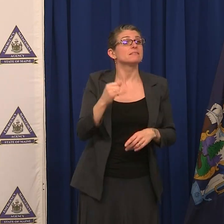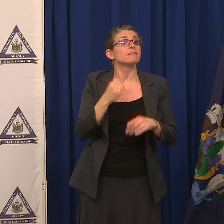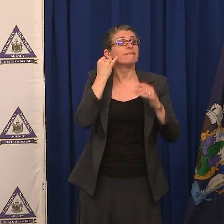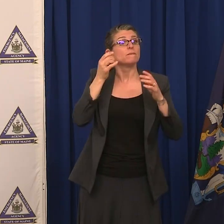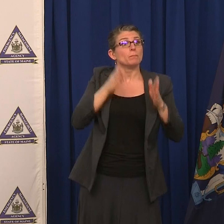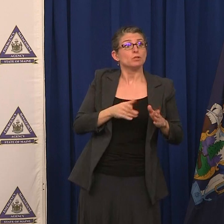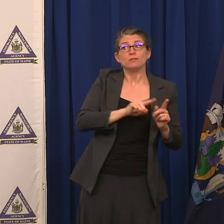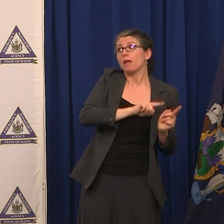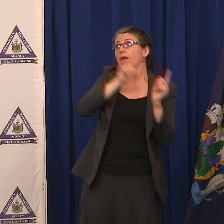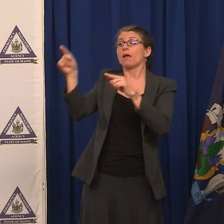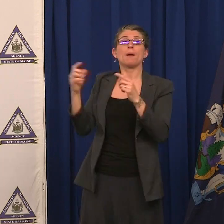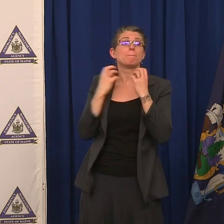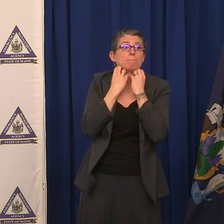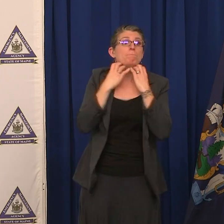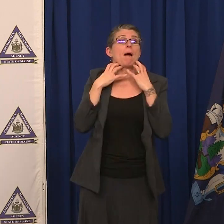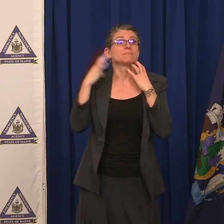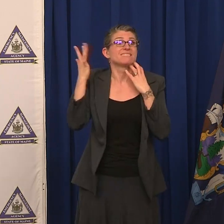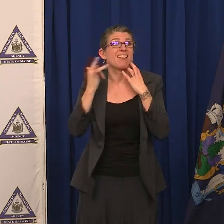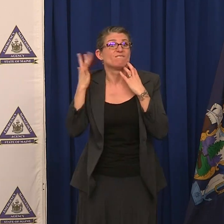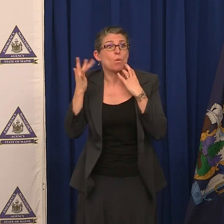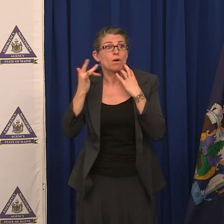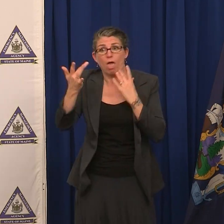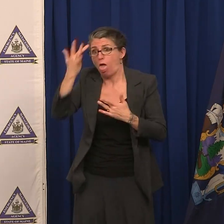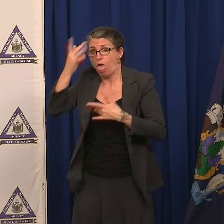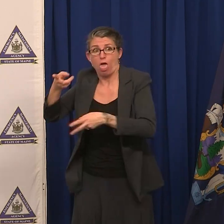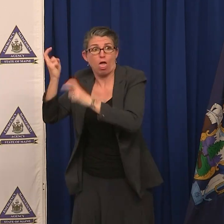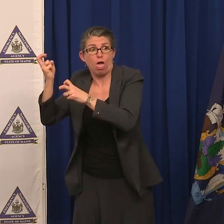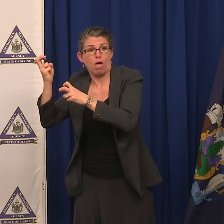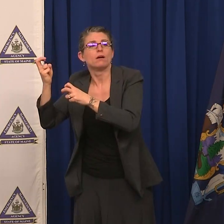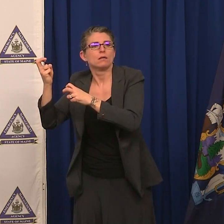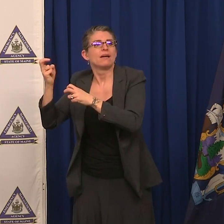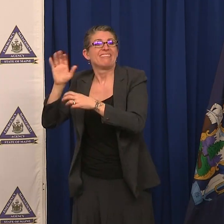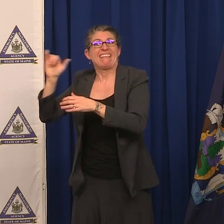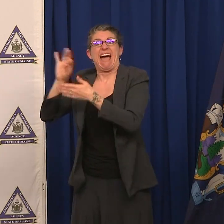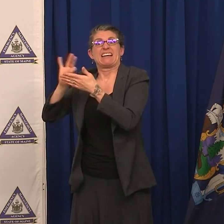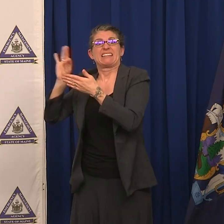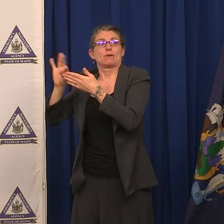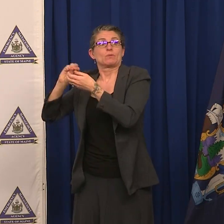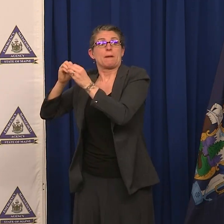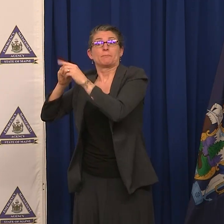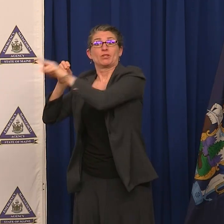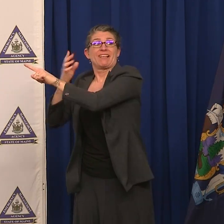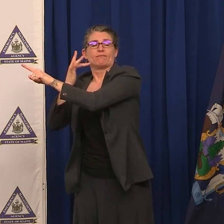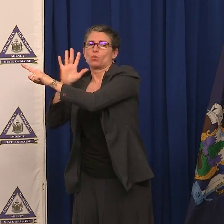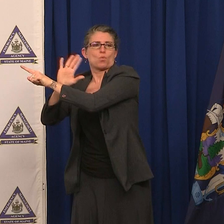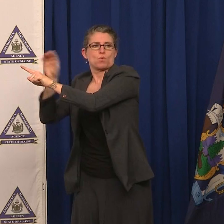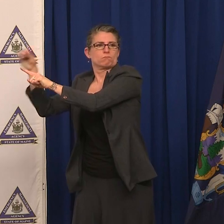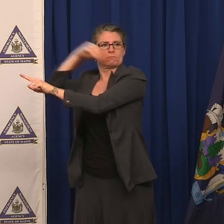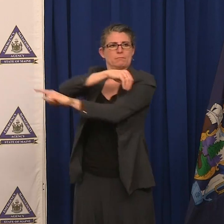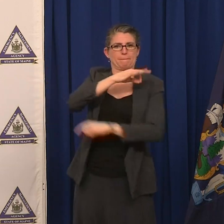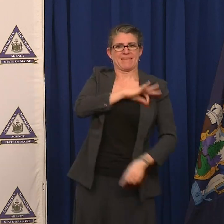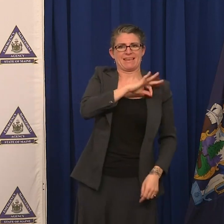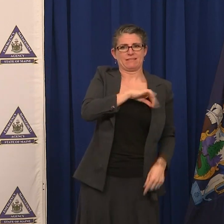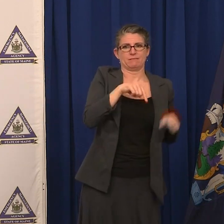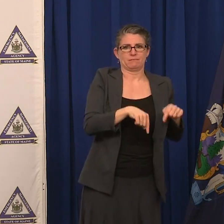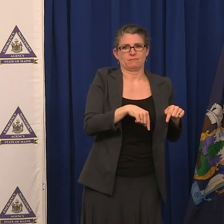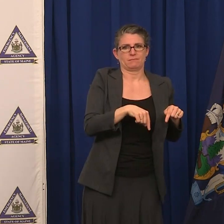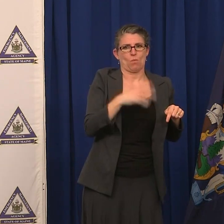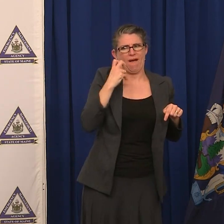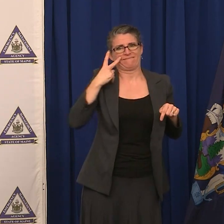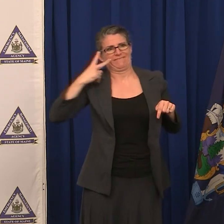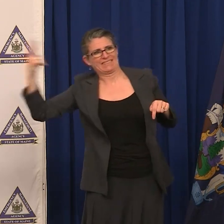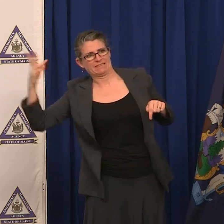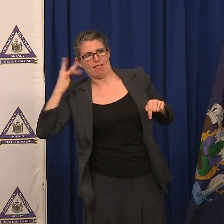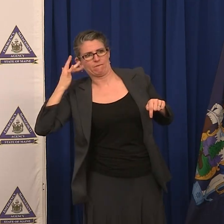Maine CDC and every other health department in the state handles these cases is that we look to see where someone is